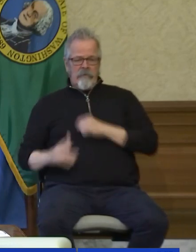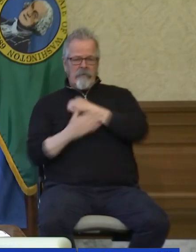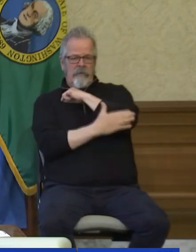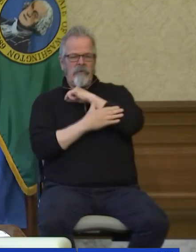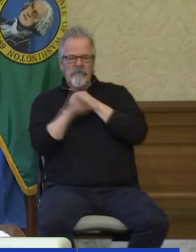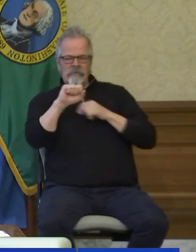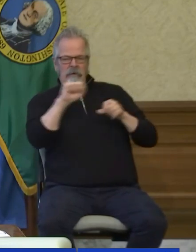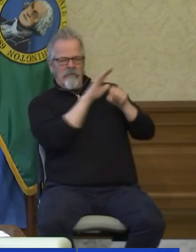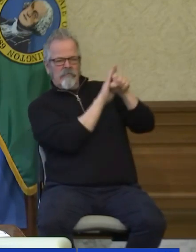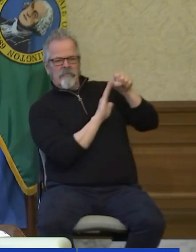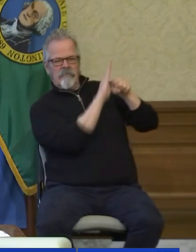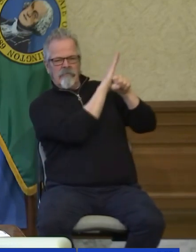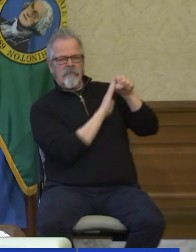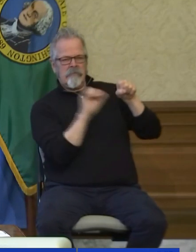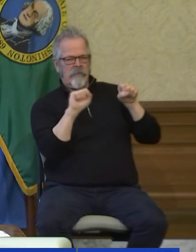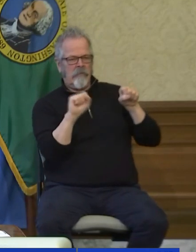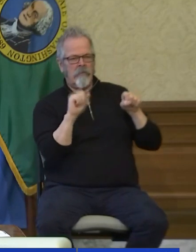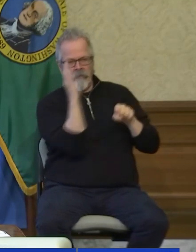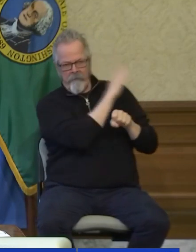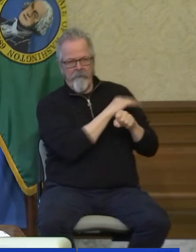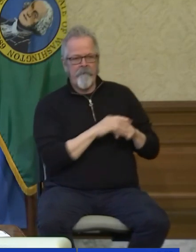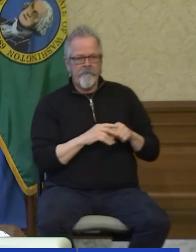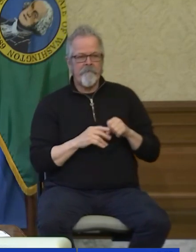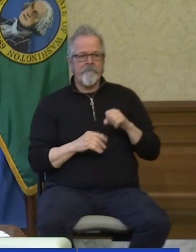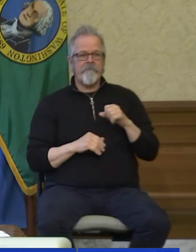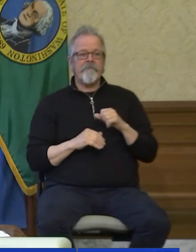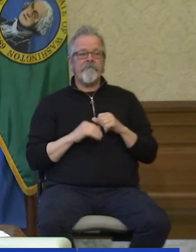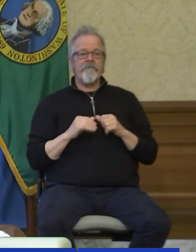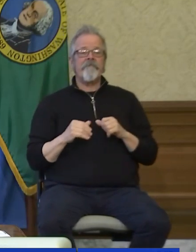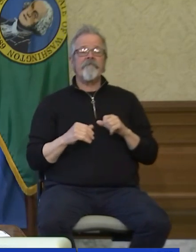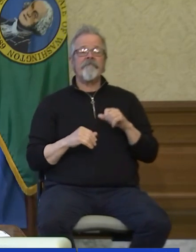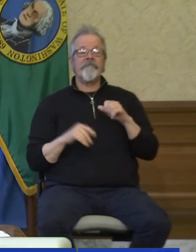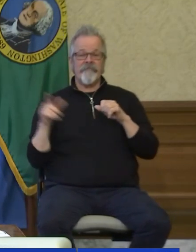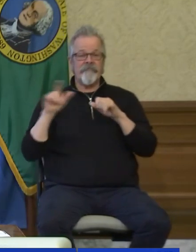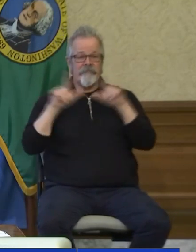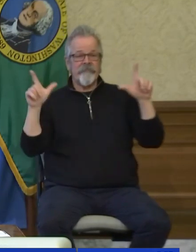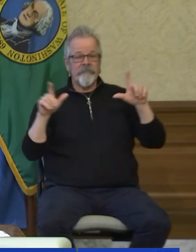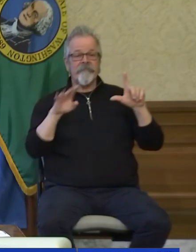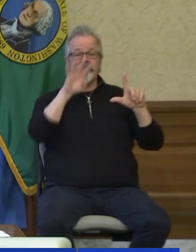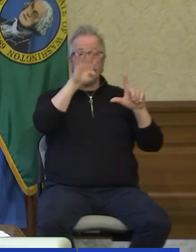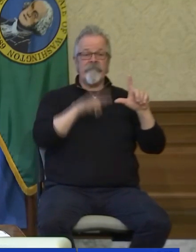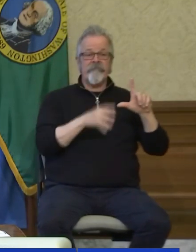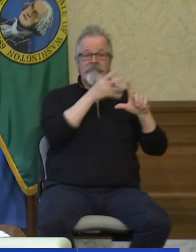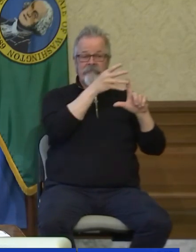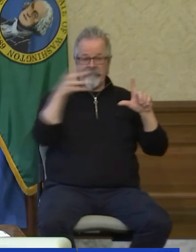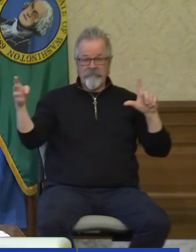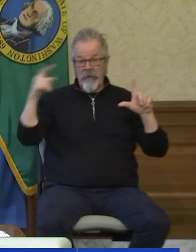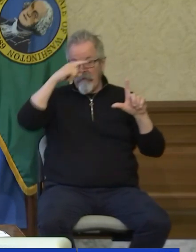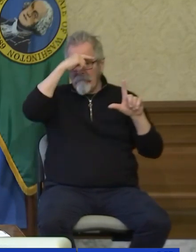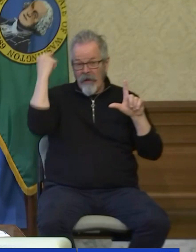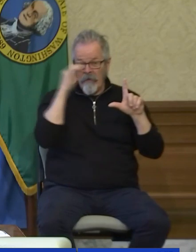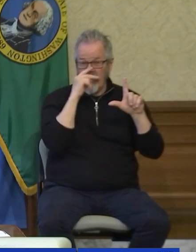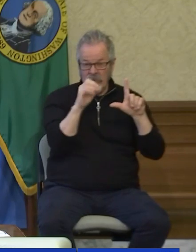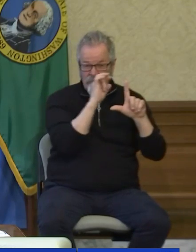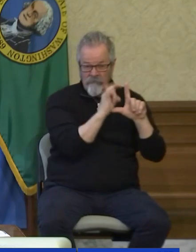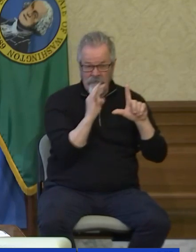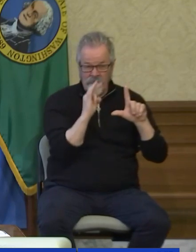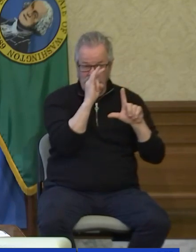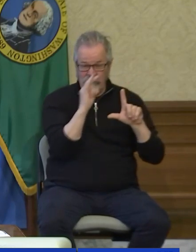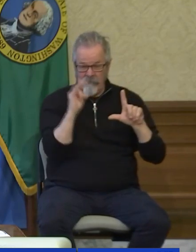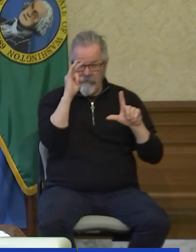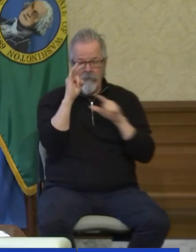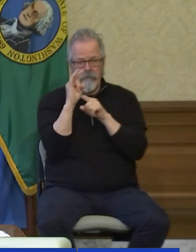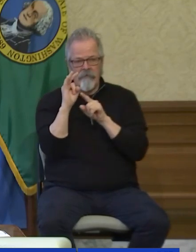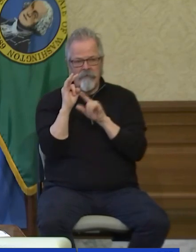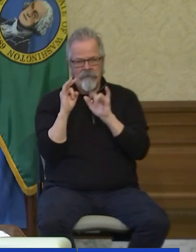represent data points that we've experienced, and the red dots are what we've experienced just for the last couple of weeks. What we